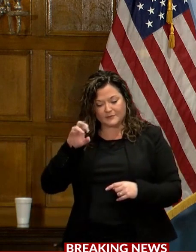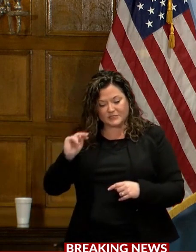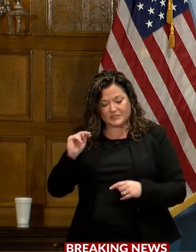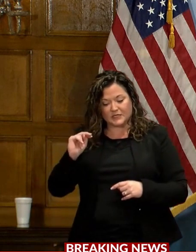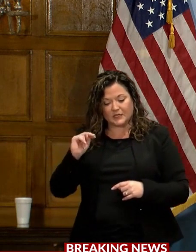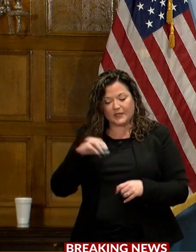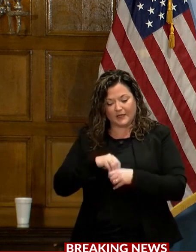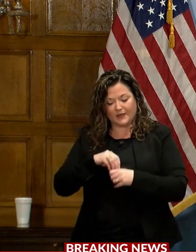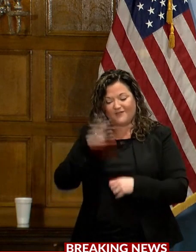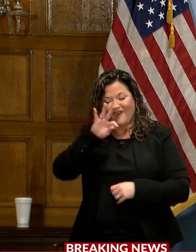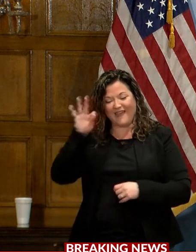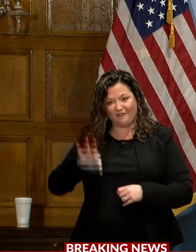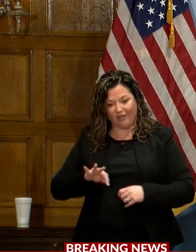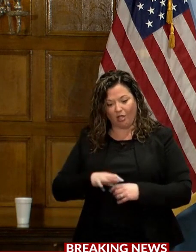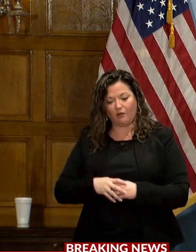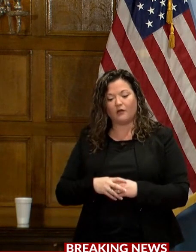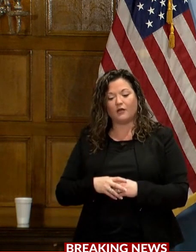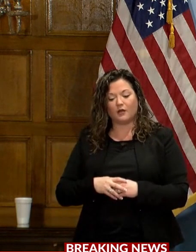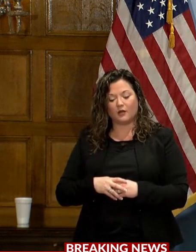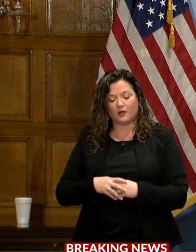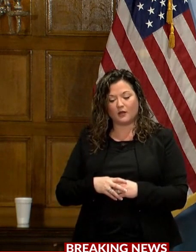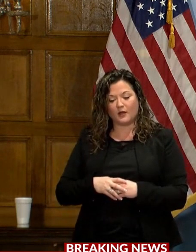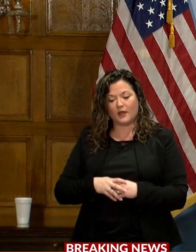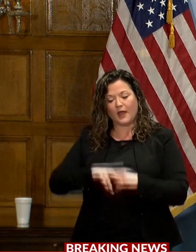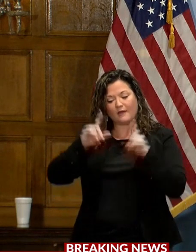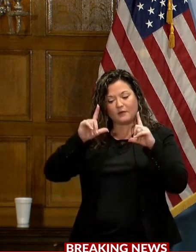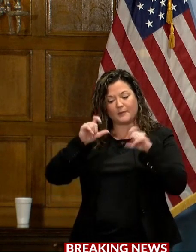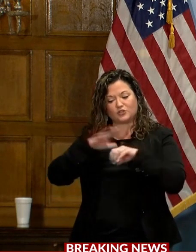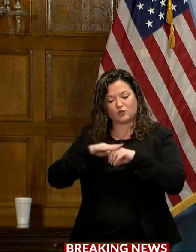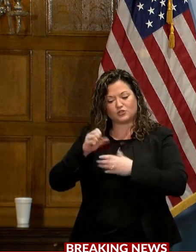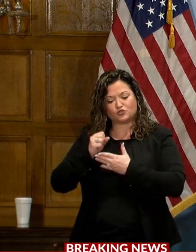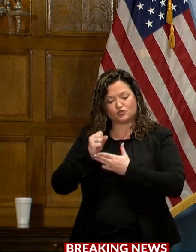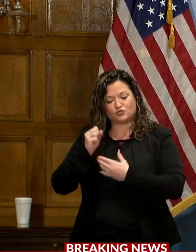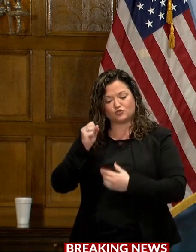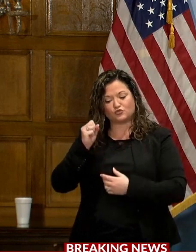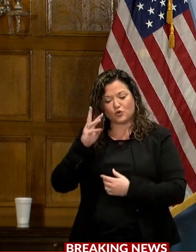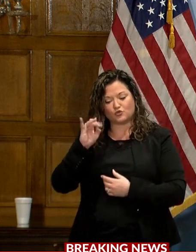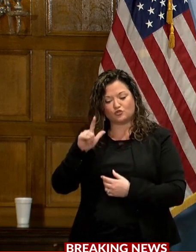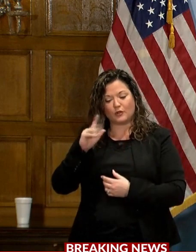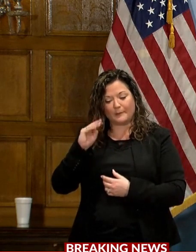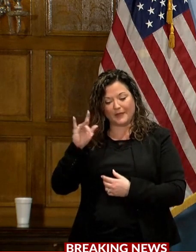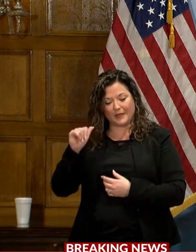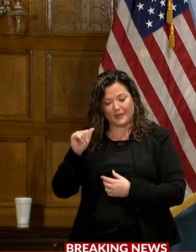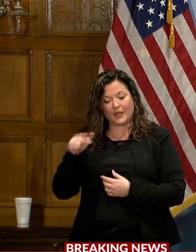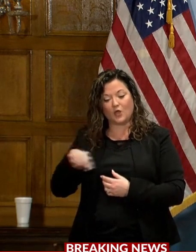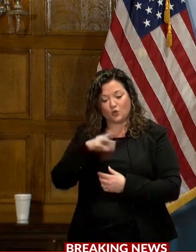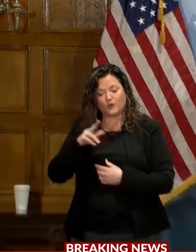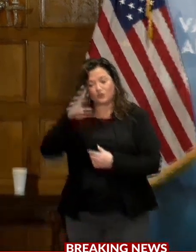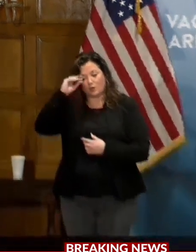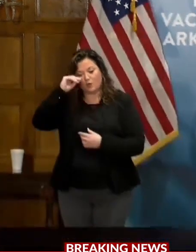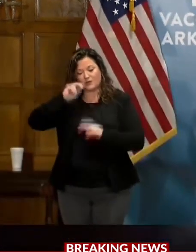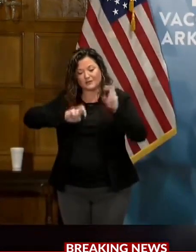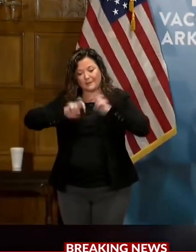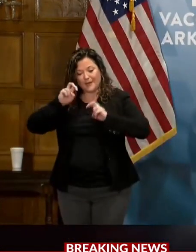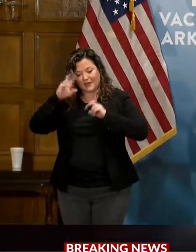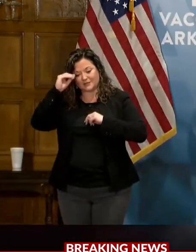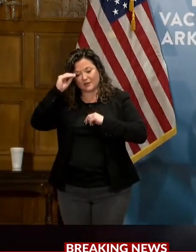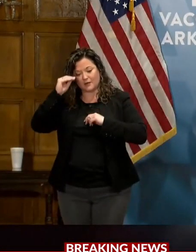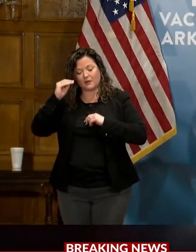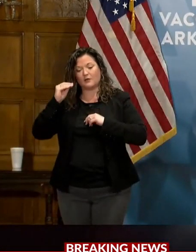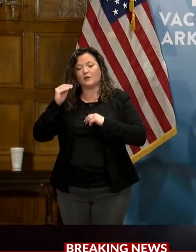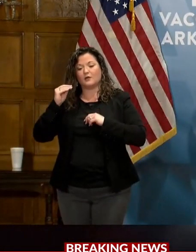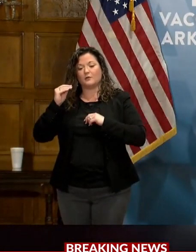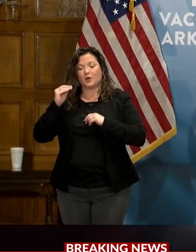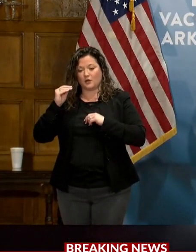here in Fayetteville. There was a photo on social media from this past weekend of you at a boys basketball tournament. Nobody was wearing masks in the